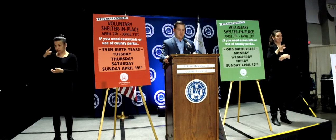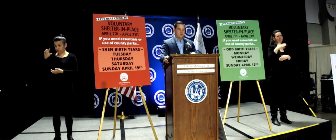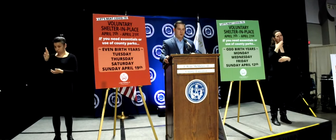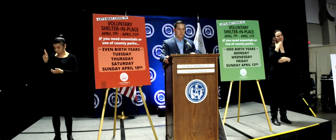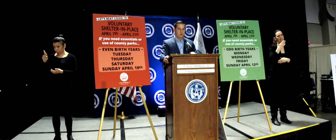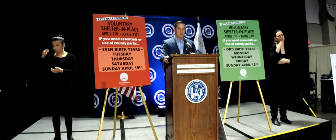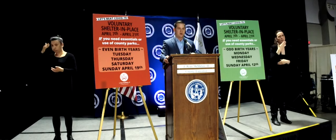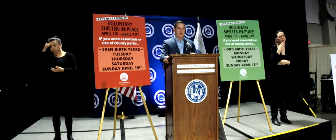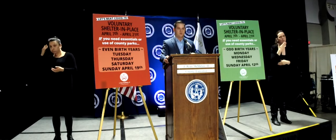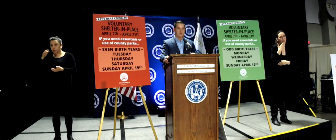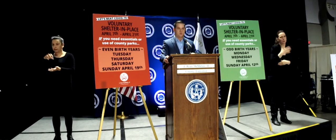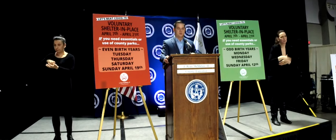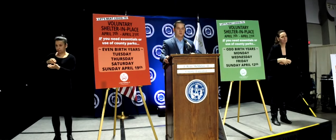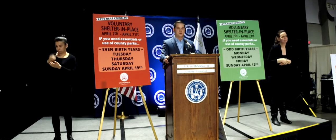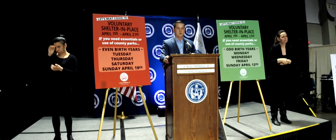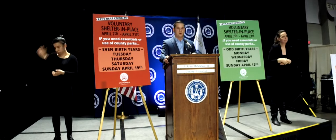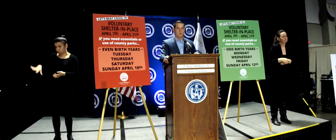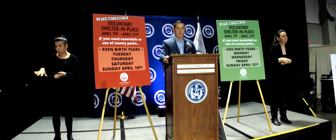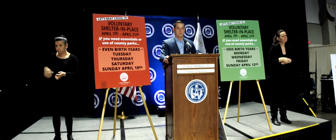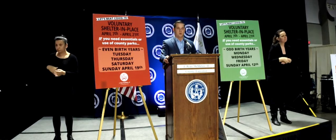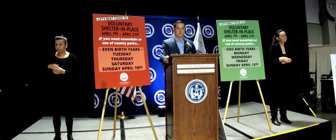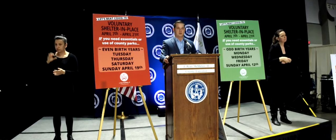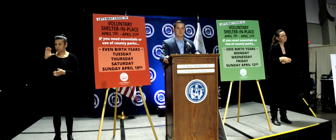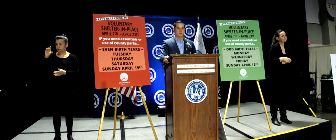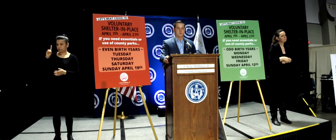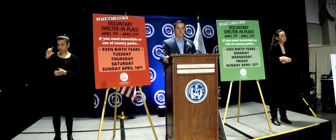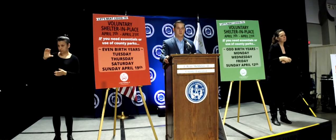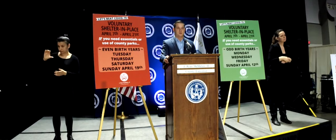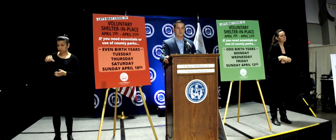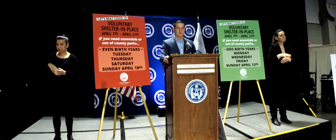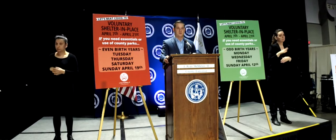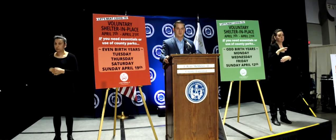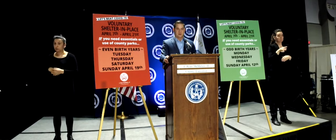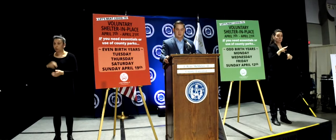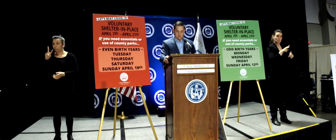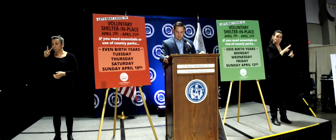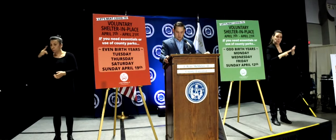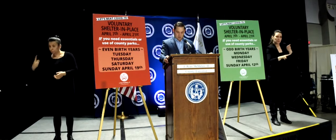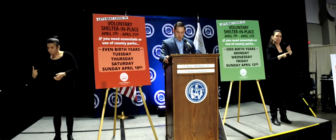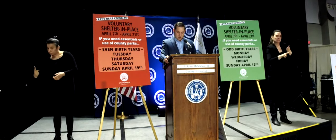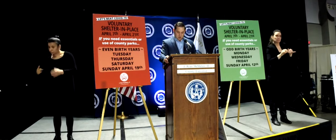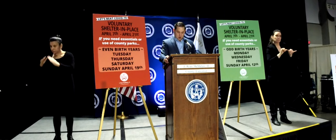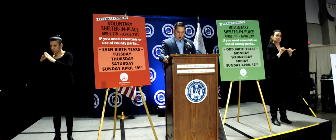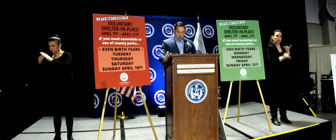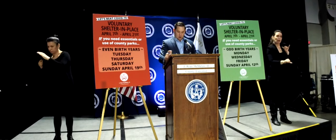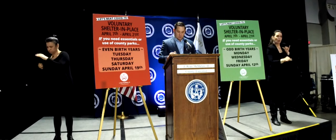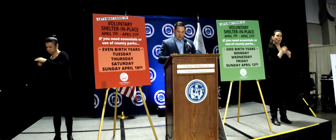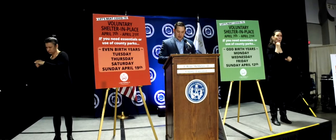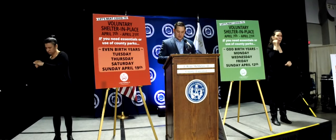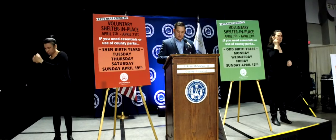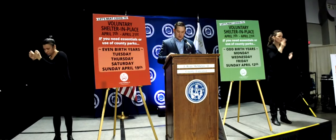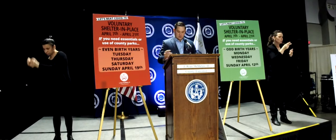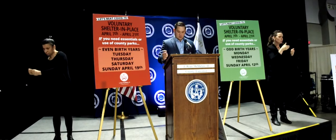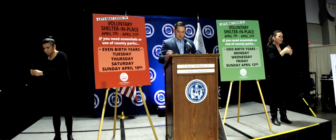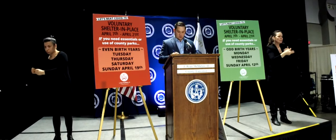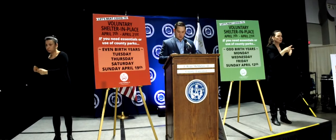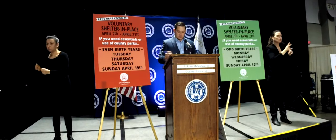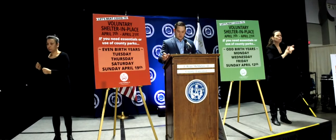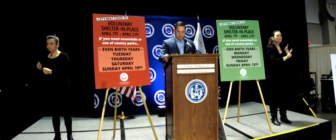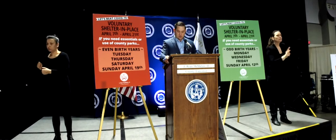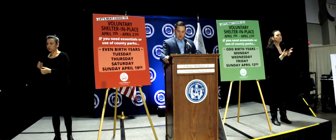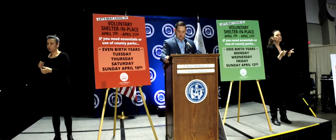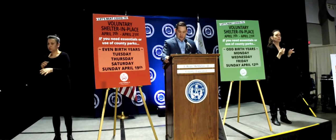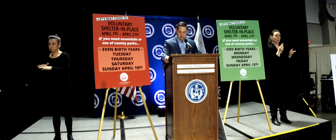seeing data where if we hunker down for 2 weeks, we're going to put ourselves in a position for success. A couple lines, and then I'll take